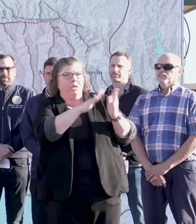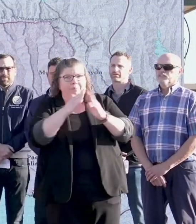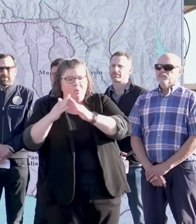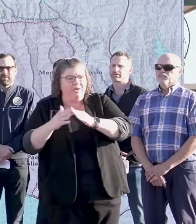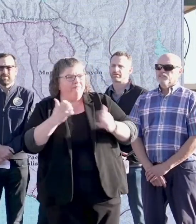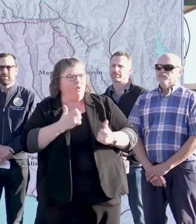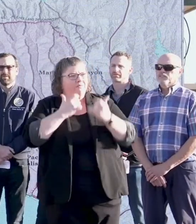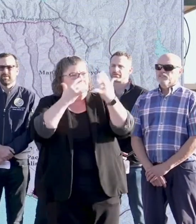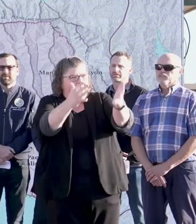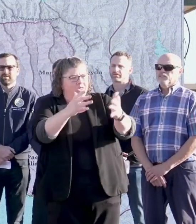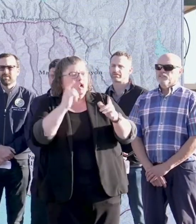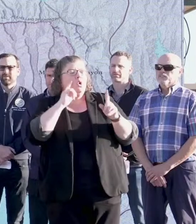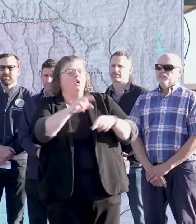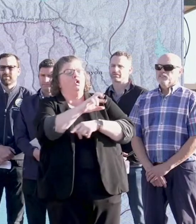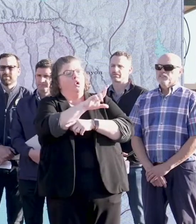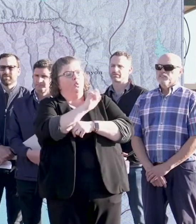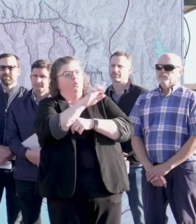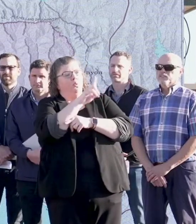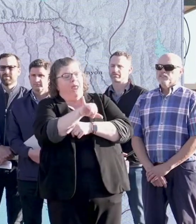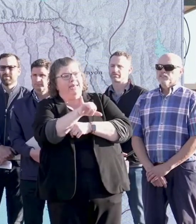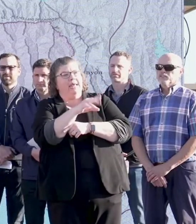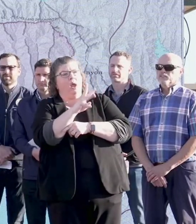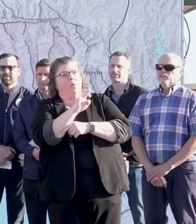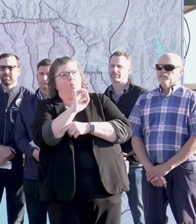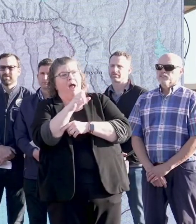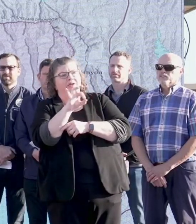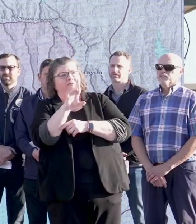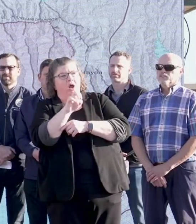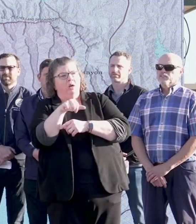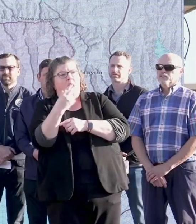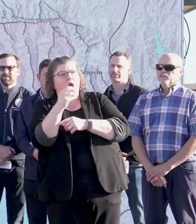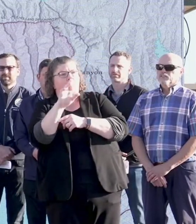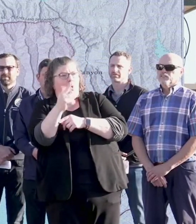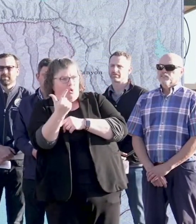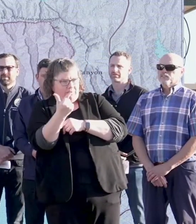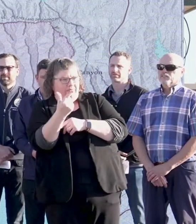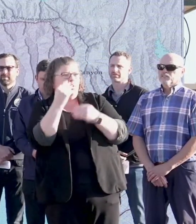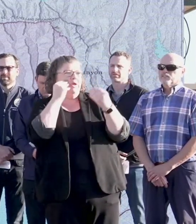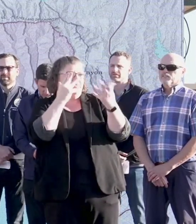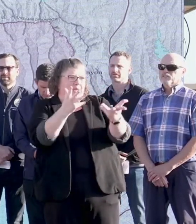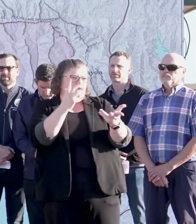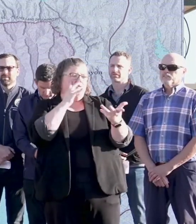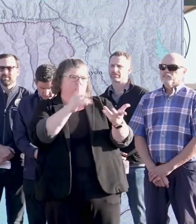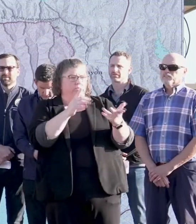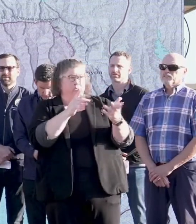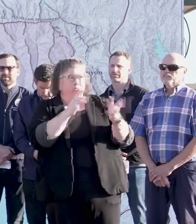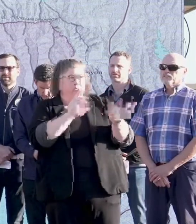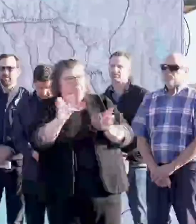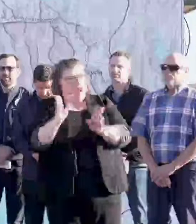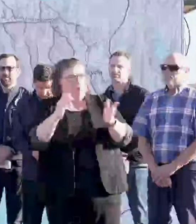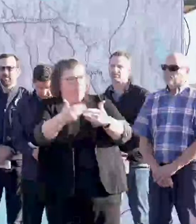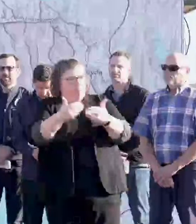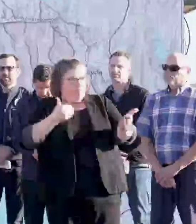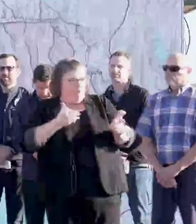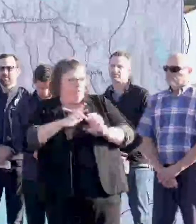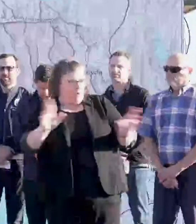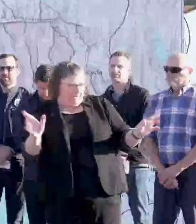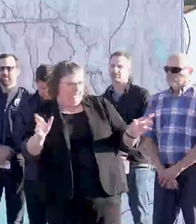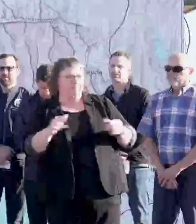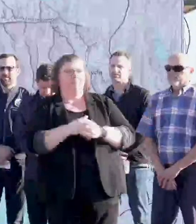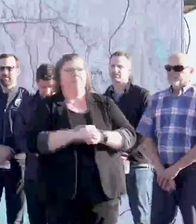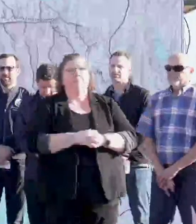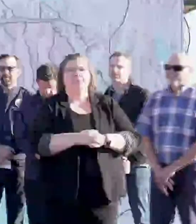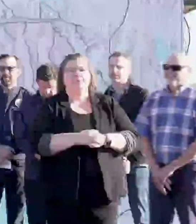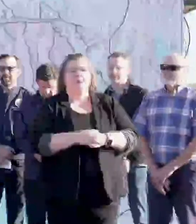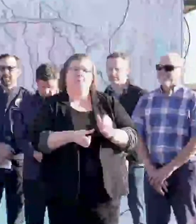go to readywildfire.org, and you can get that information there. Just want to reiterate, crews